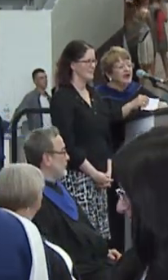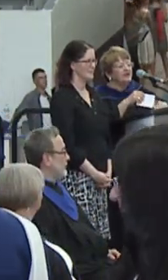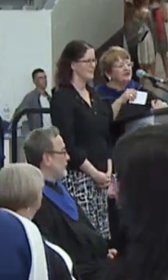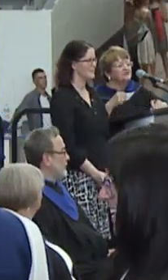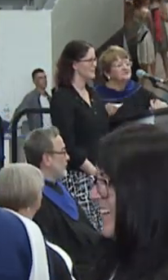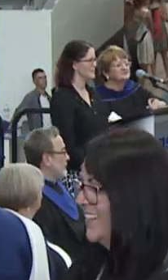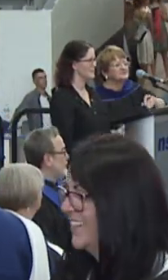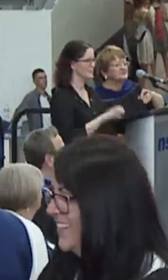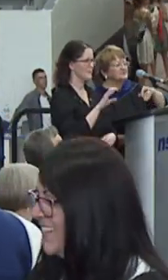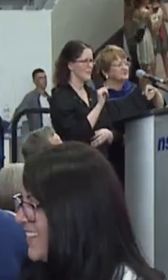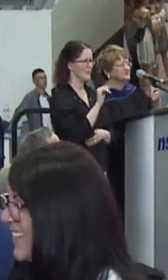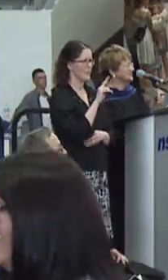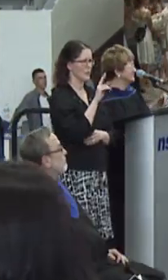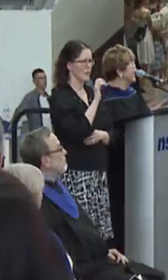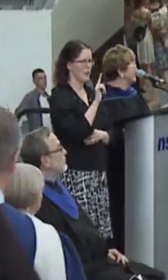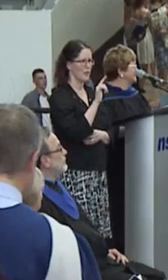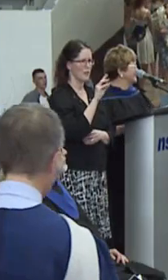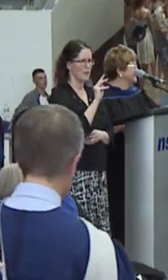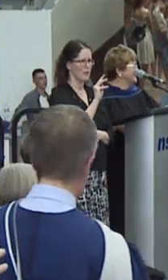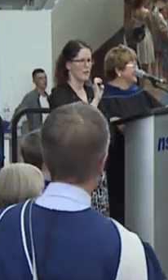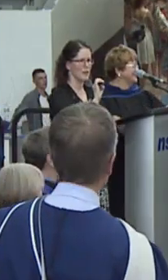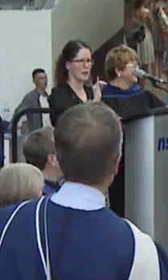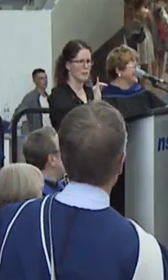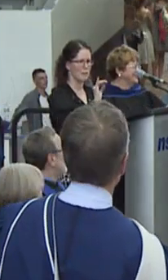Carl Myers.